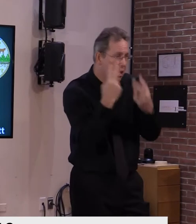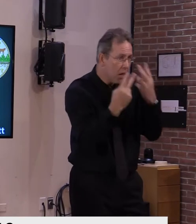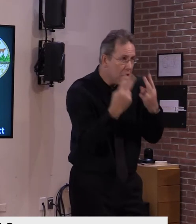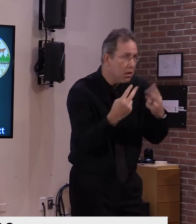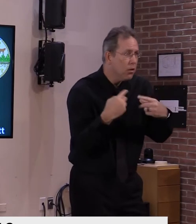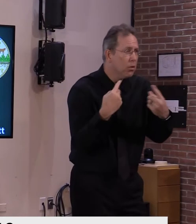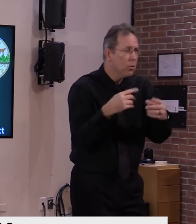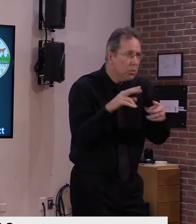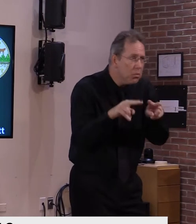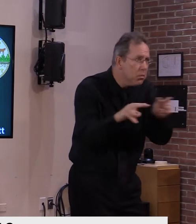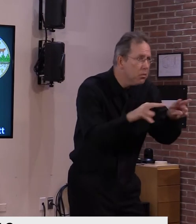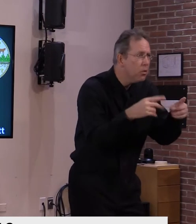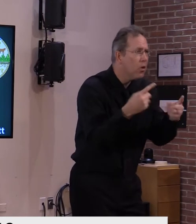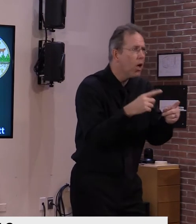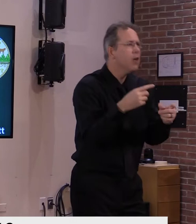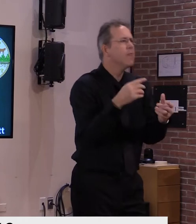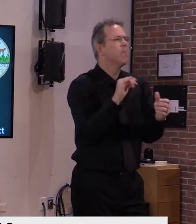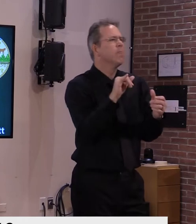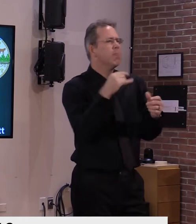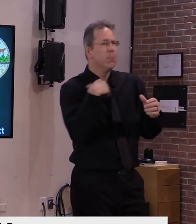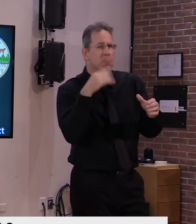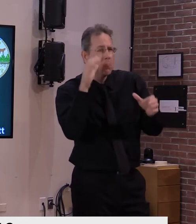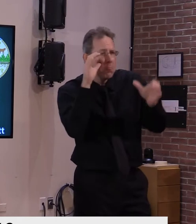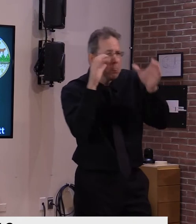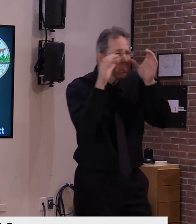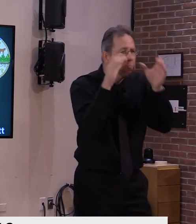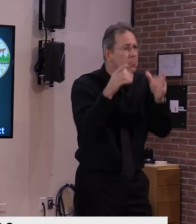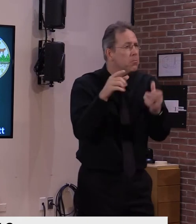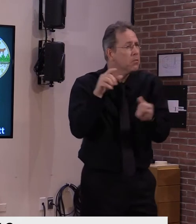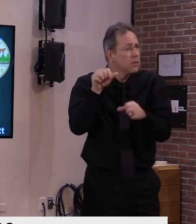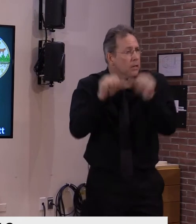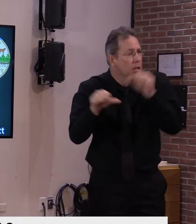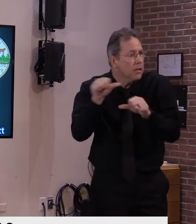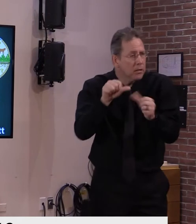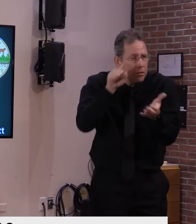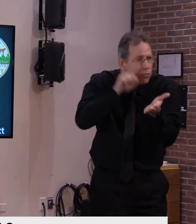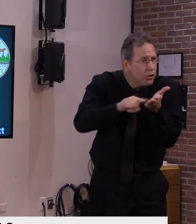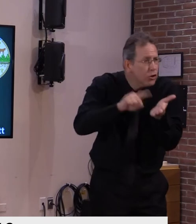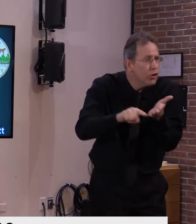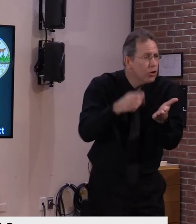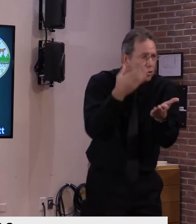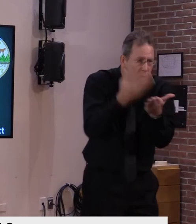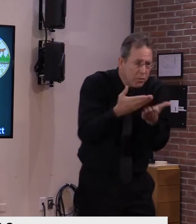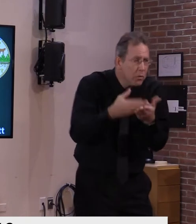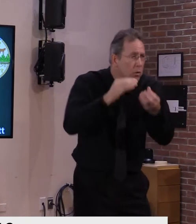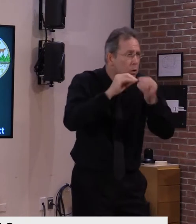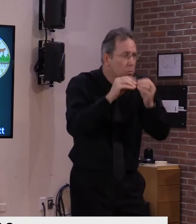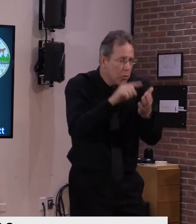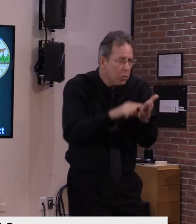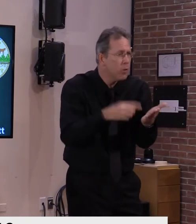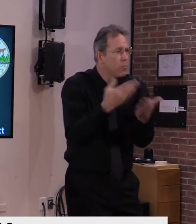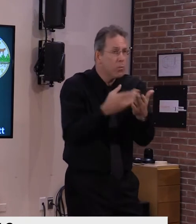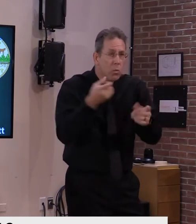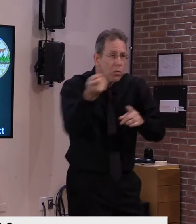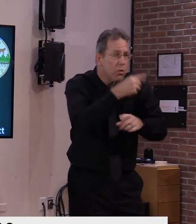science, following the data, and working together can prevent the worst impacts of this